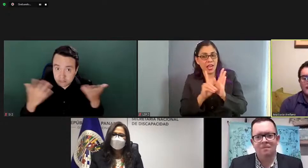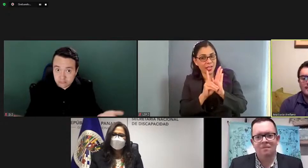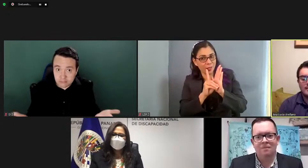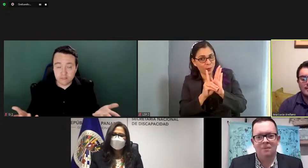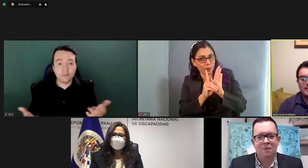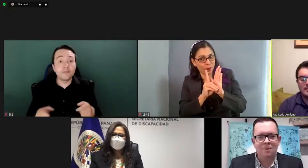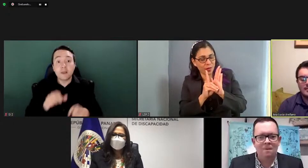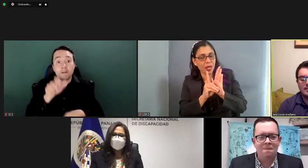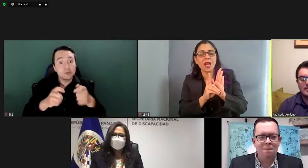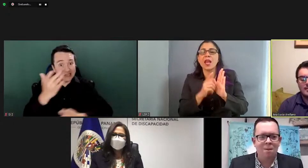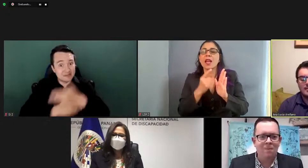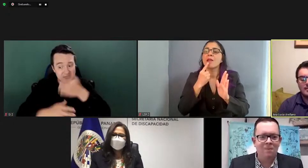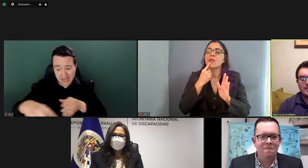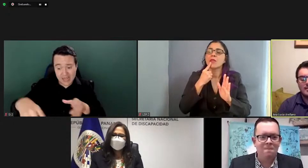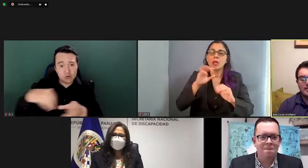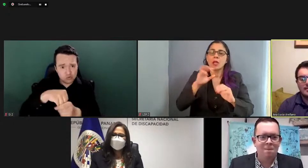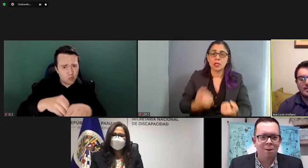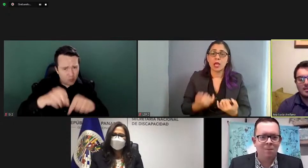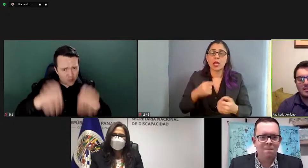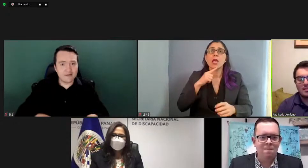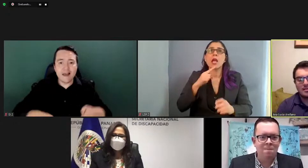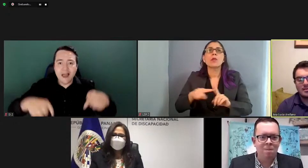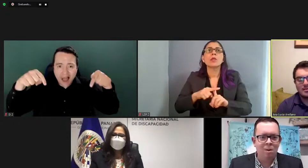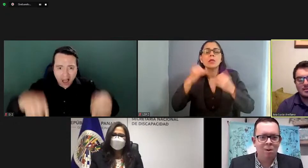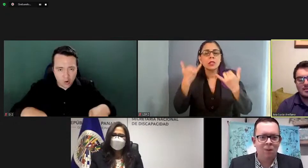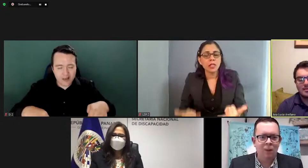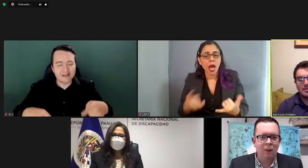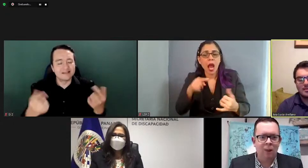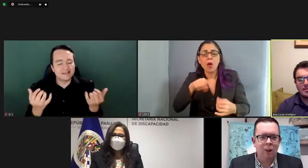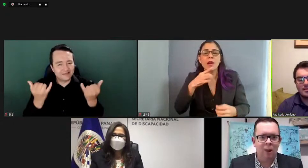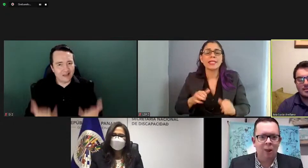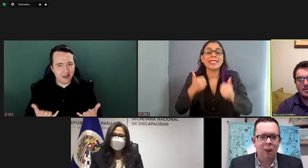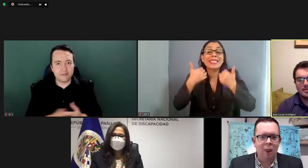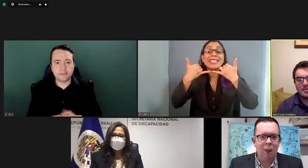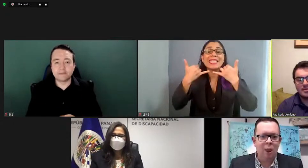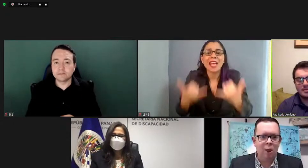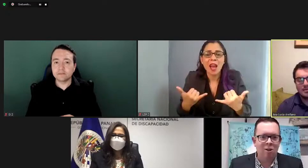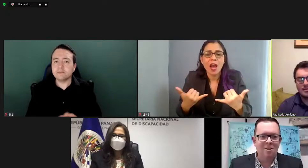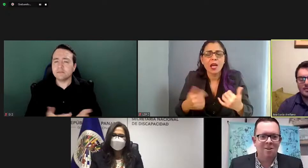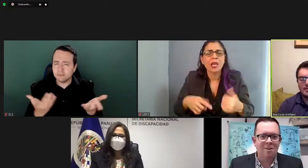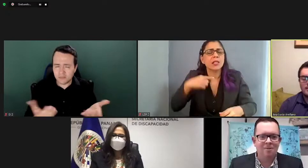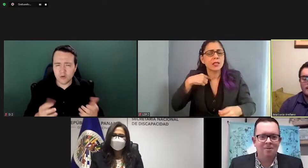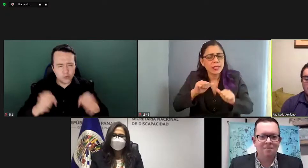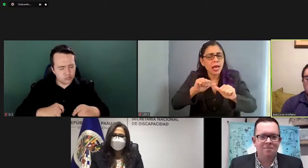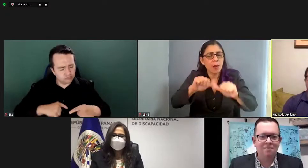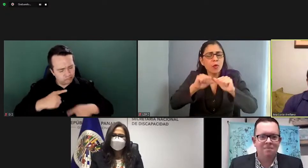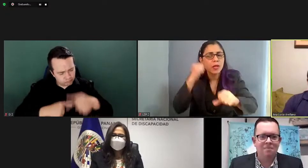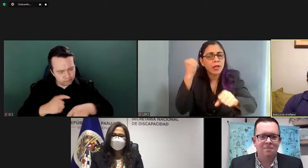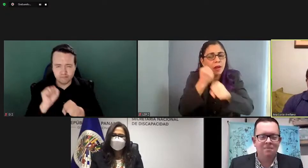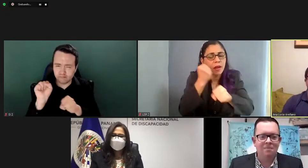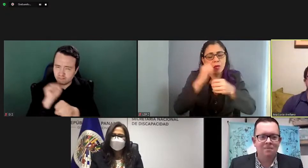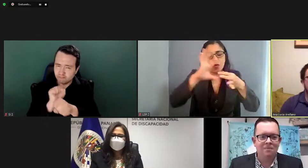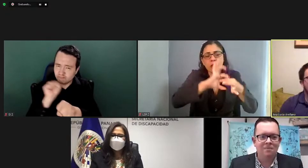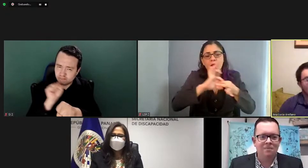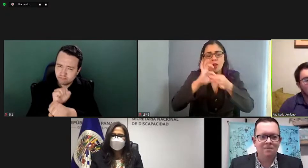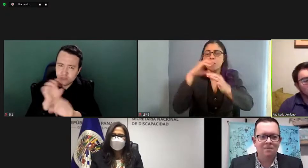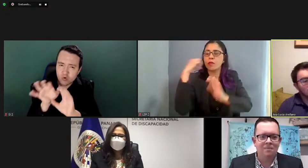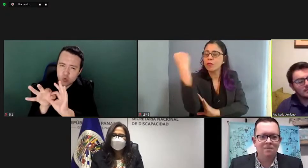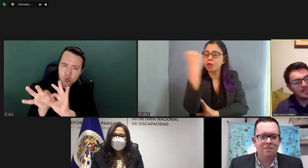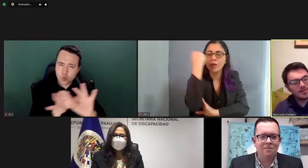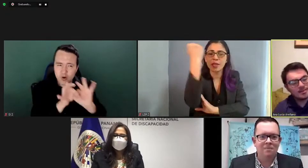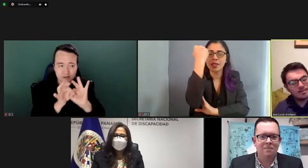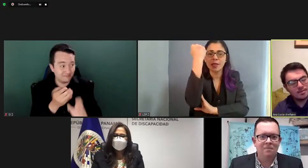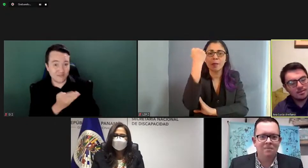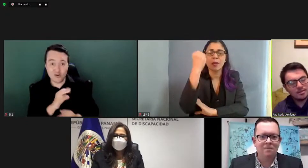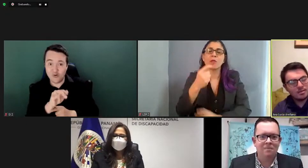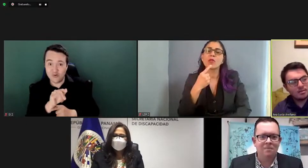persons with disabilities is possible is now and it's right now and we need to continue working together